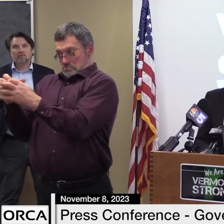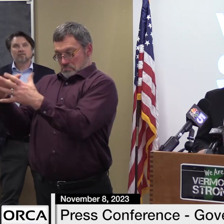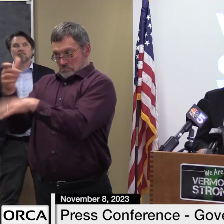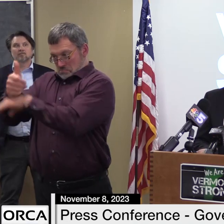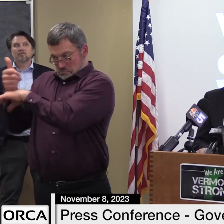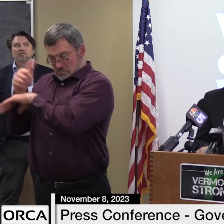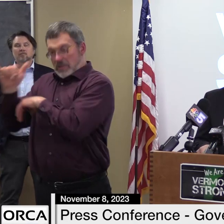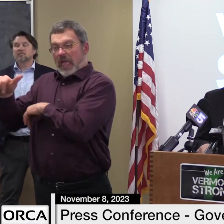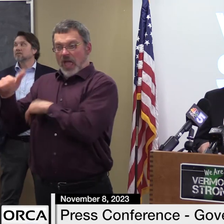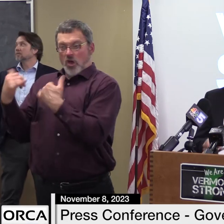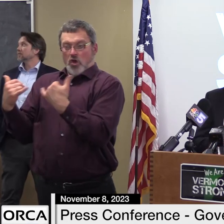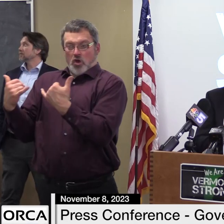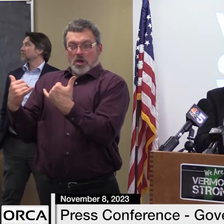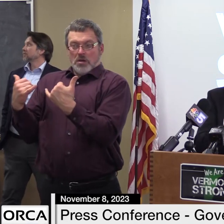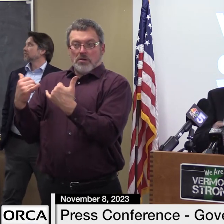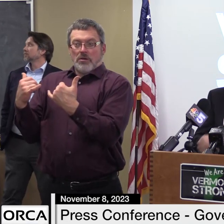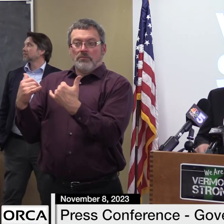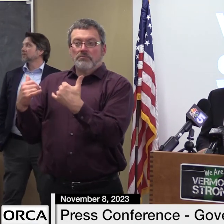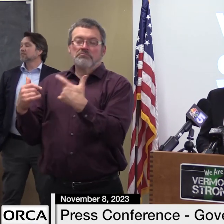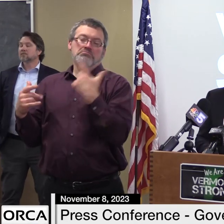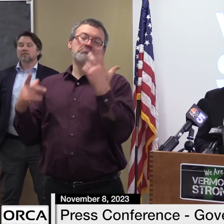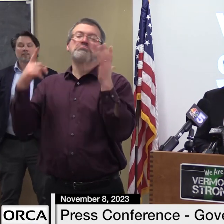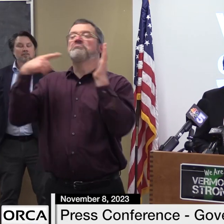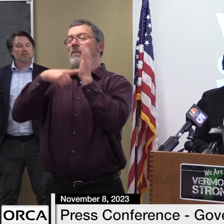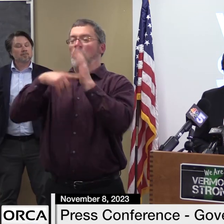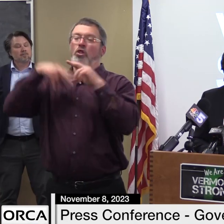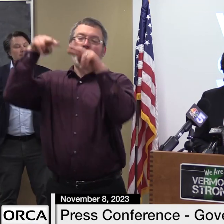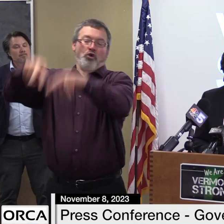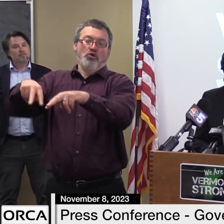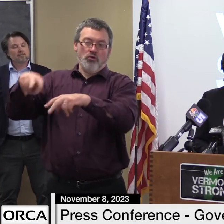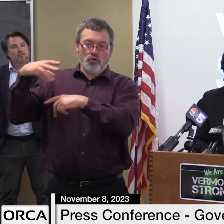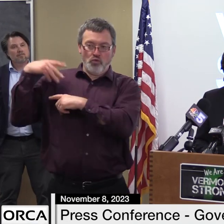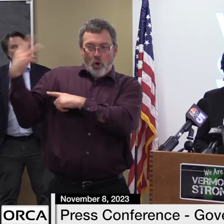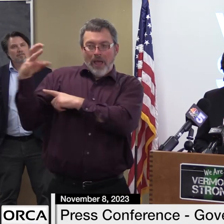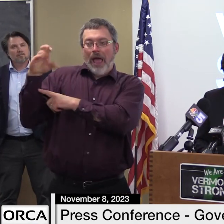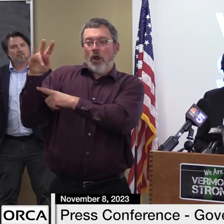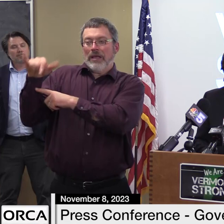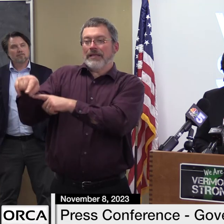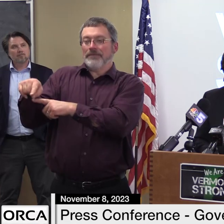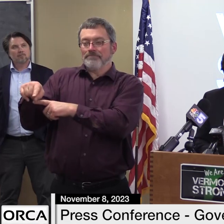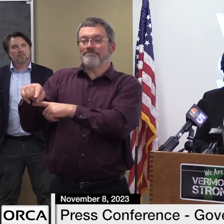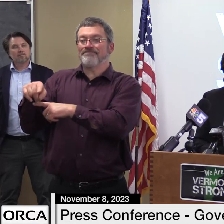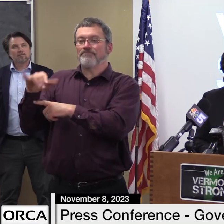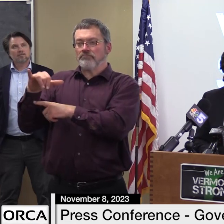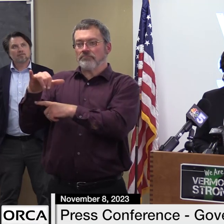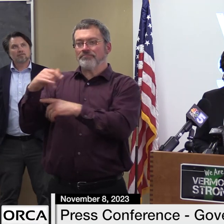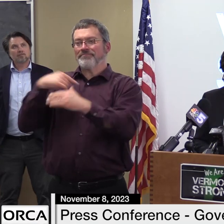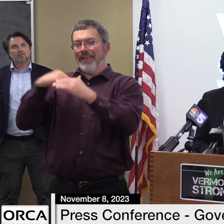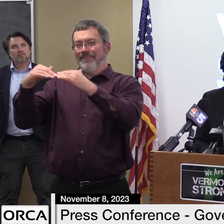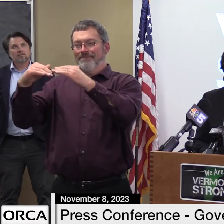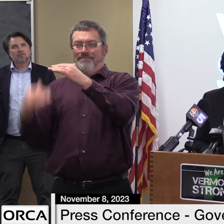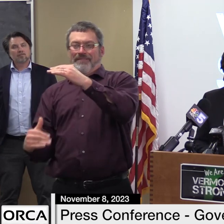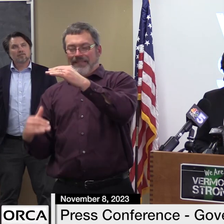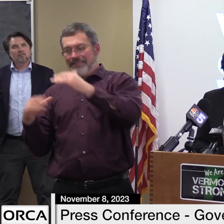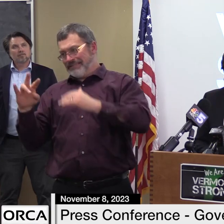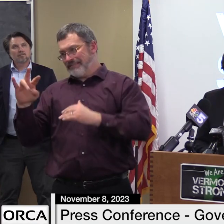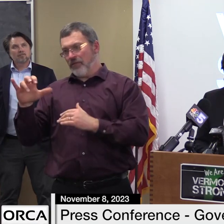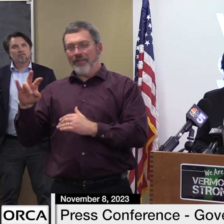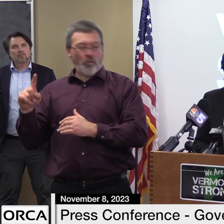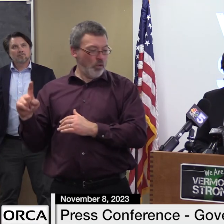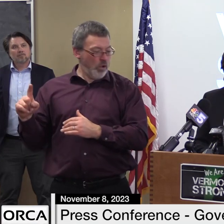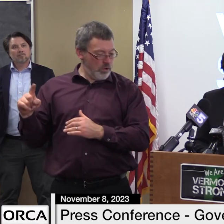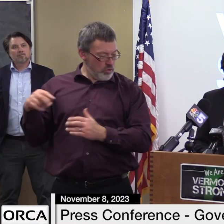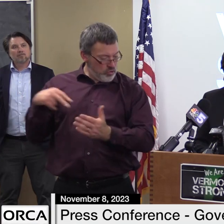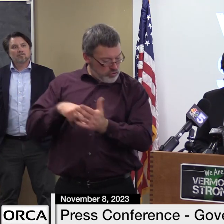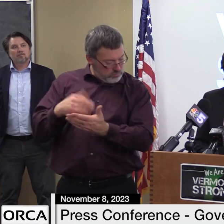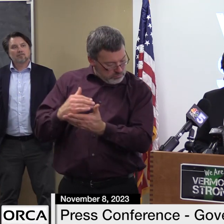If you take Washington County as an example, and you say the unit deficit is 771 units,